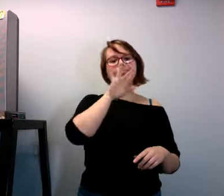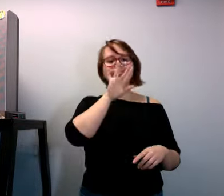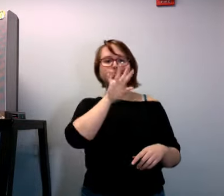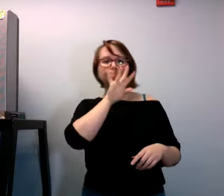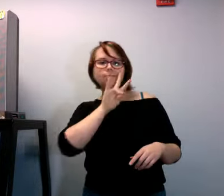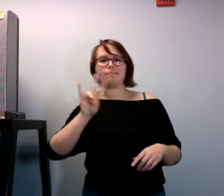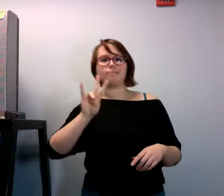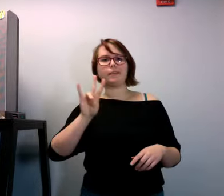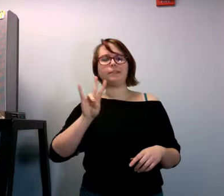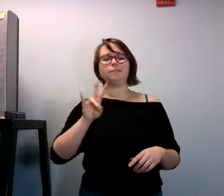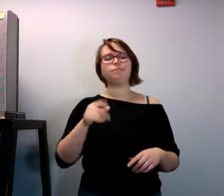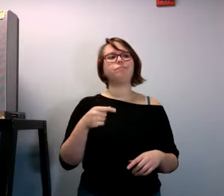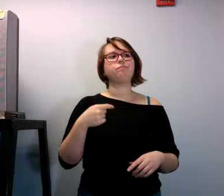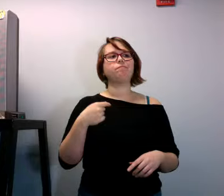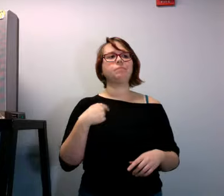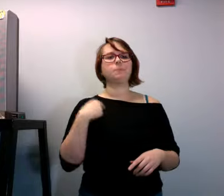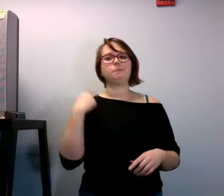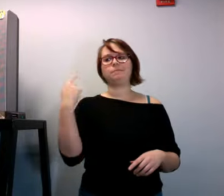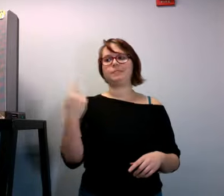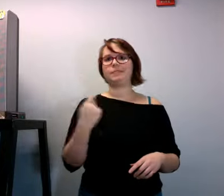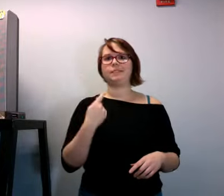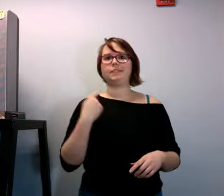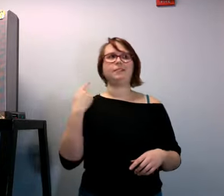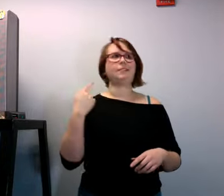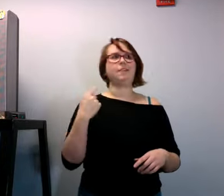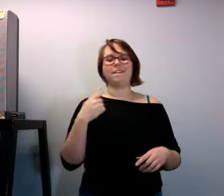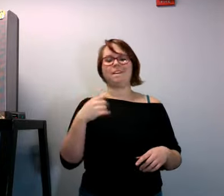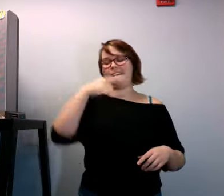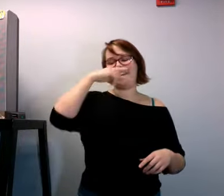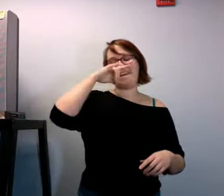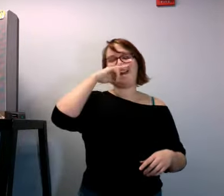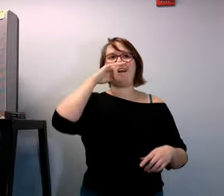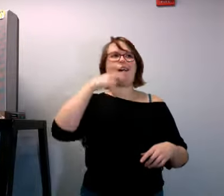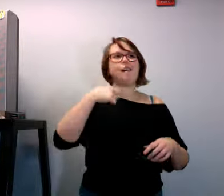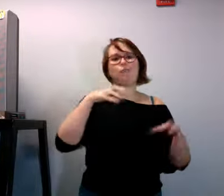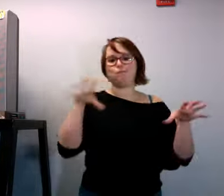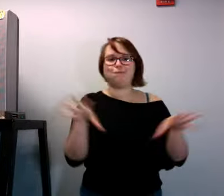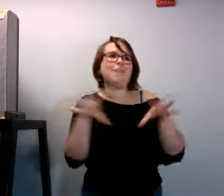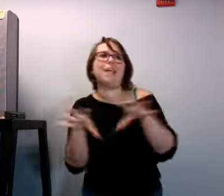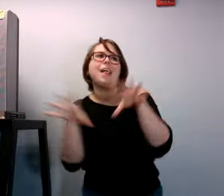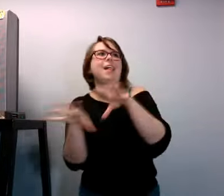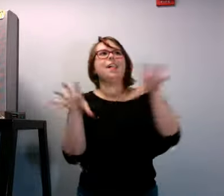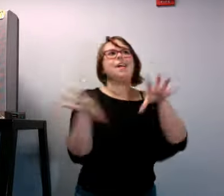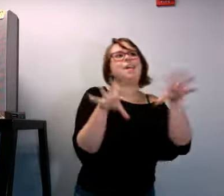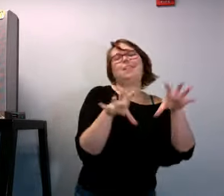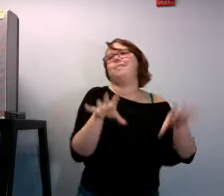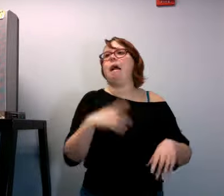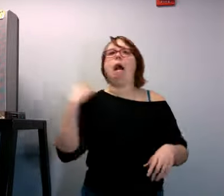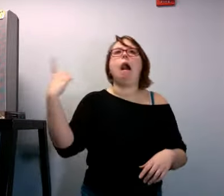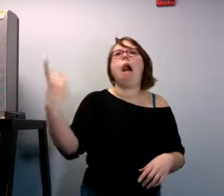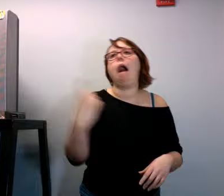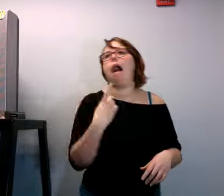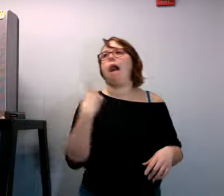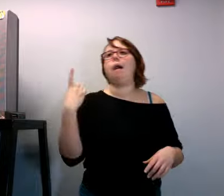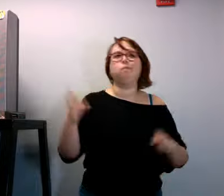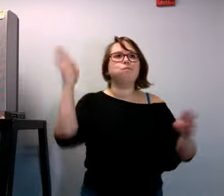I was always a very, very active kid, always getting into things. Um, Whenever my parents